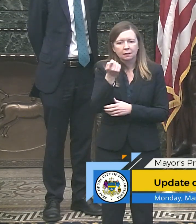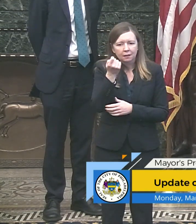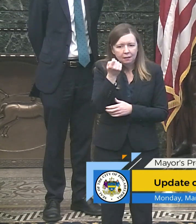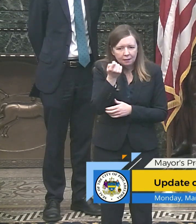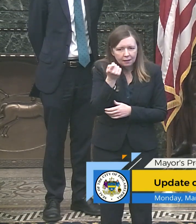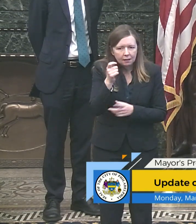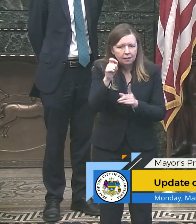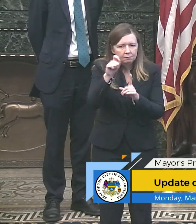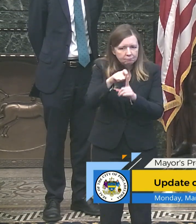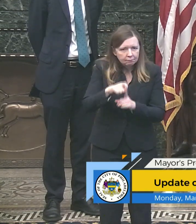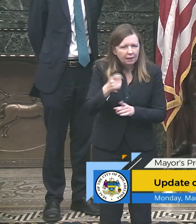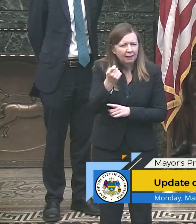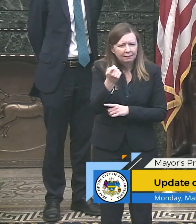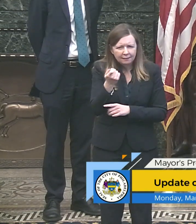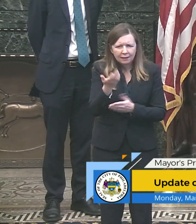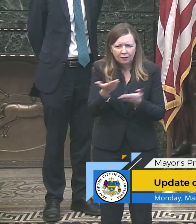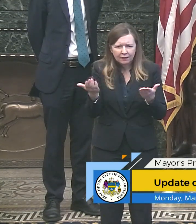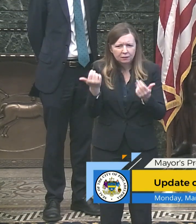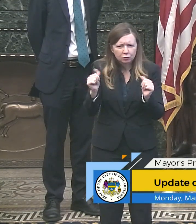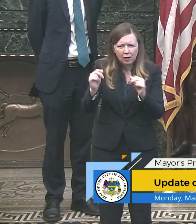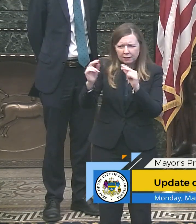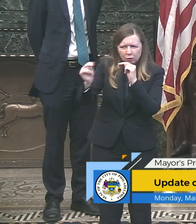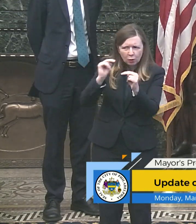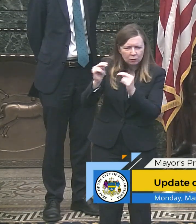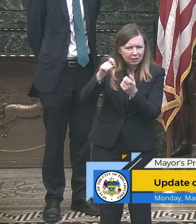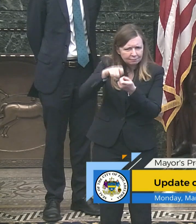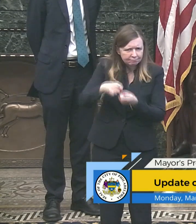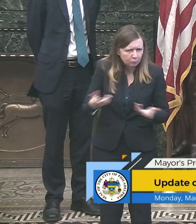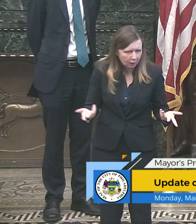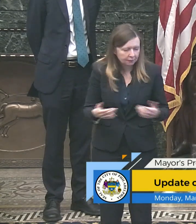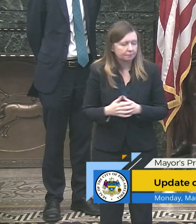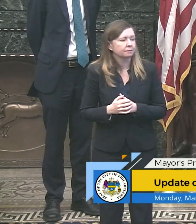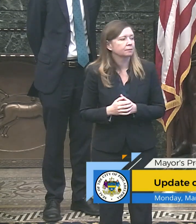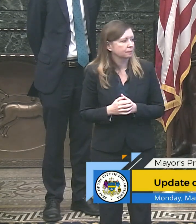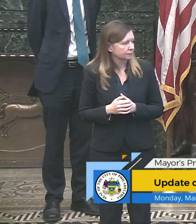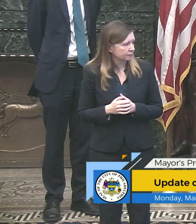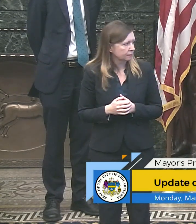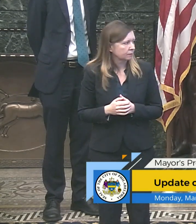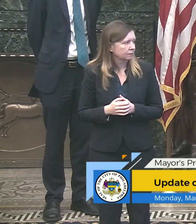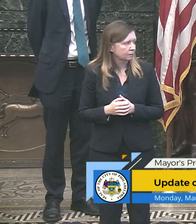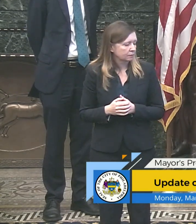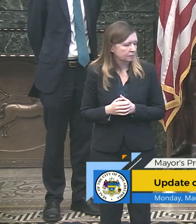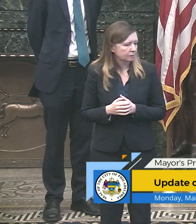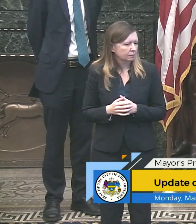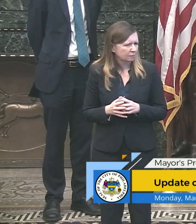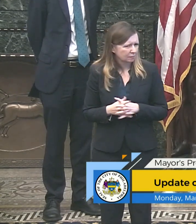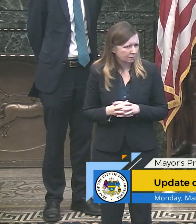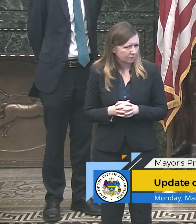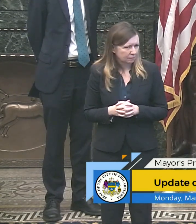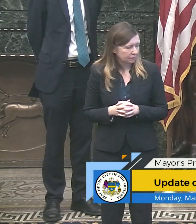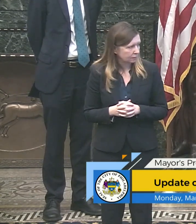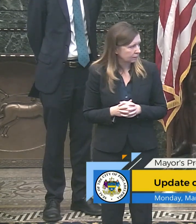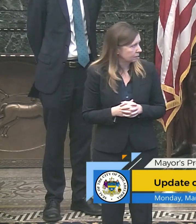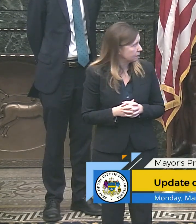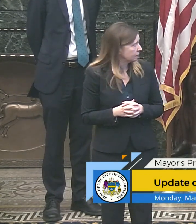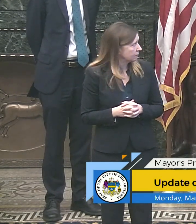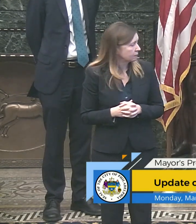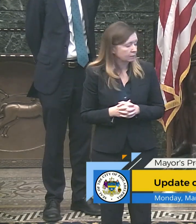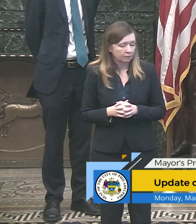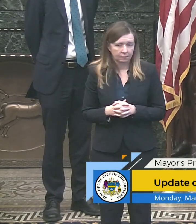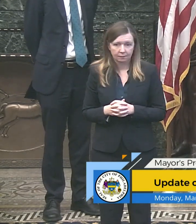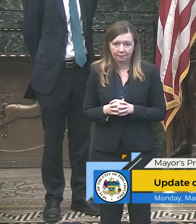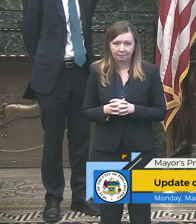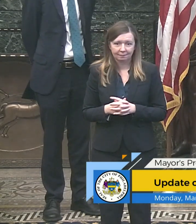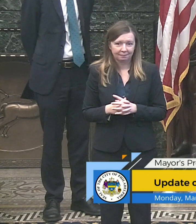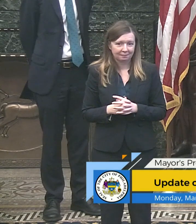trying to work out for an extension? Okay, so from that standpoint, looking at your thesis statement, you guys.